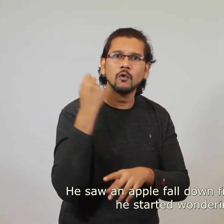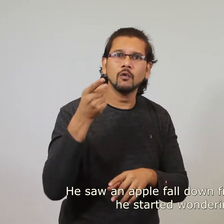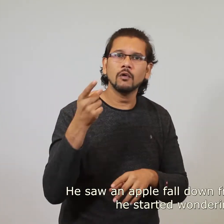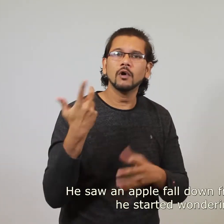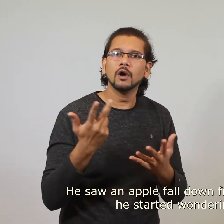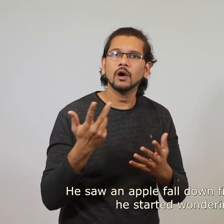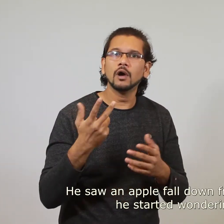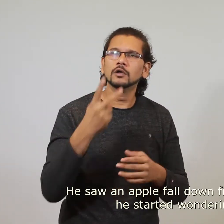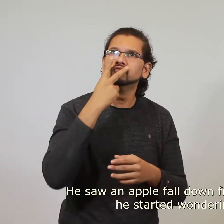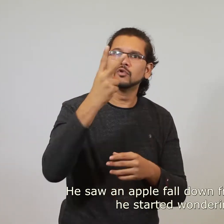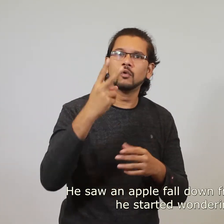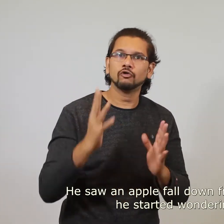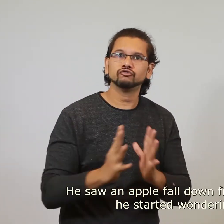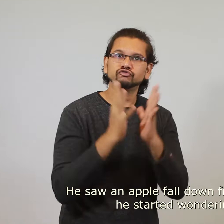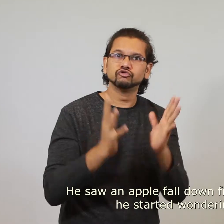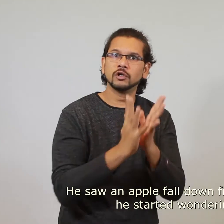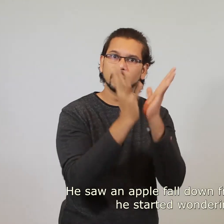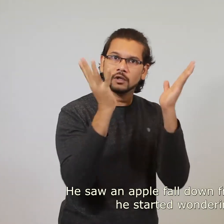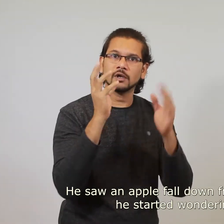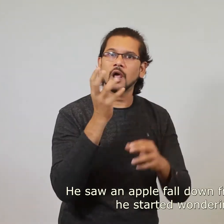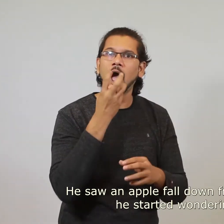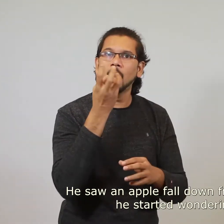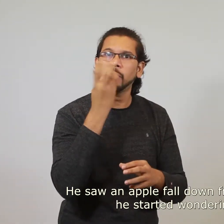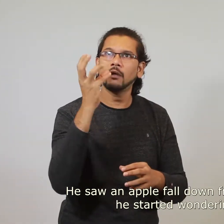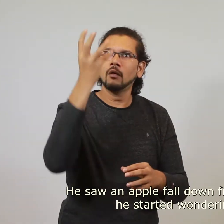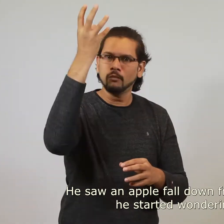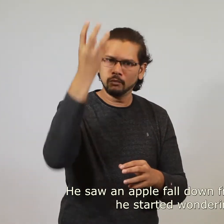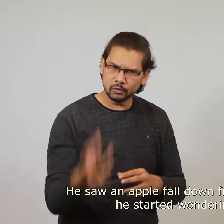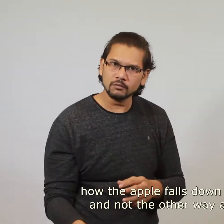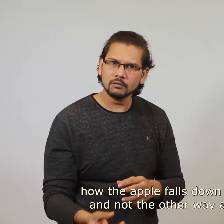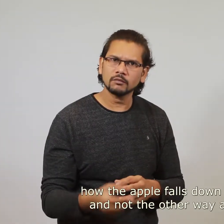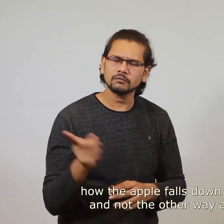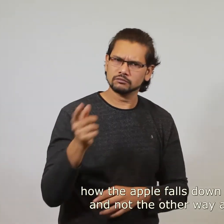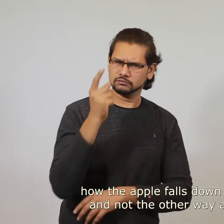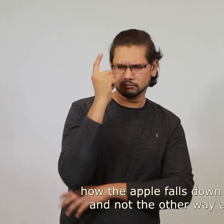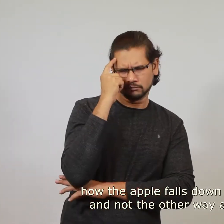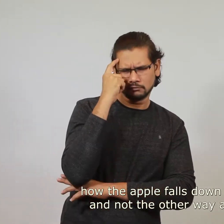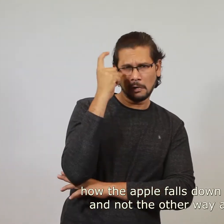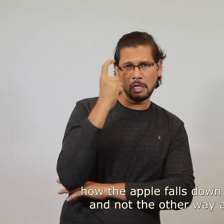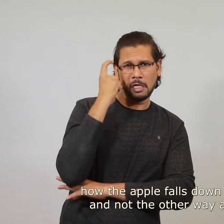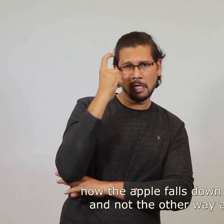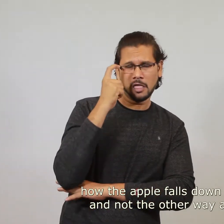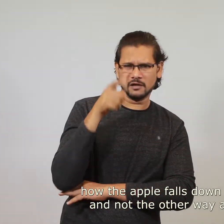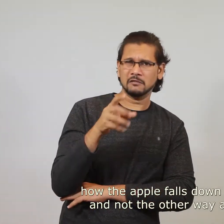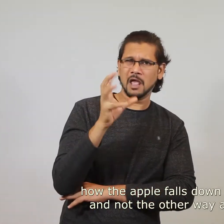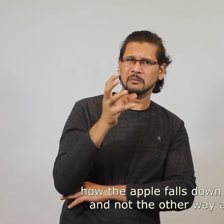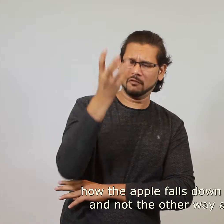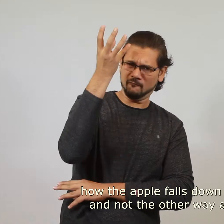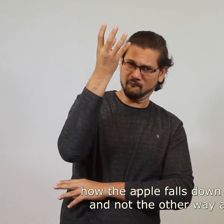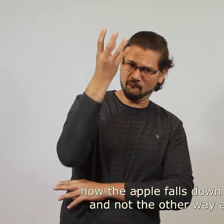He saw an apple fall down from a tree. He started wondering how the apple falls down